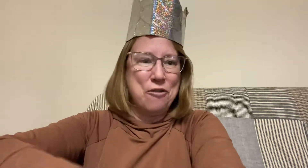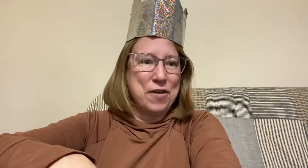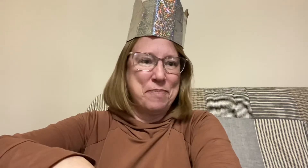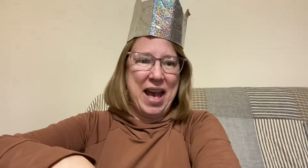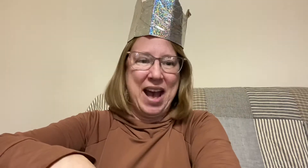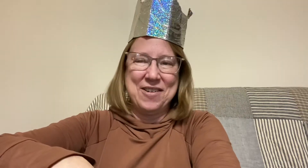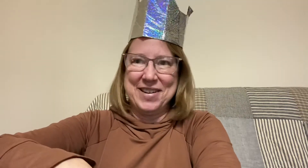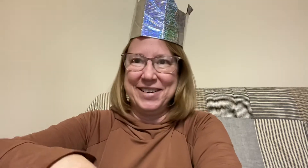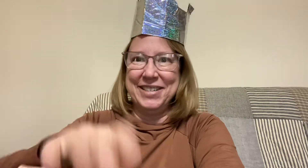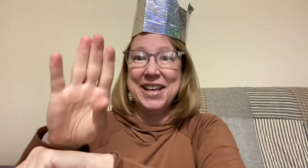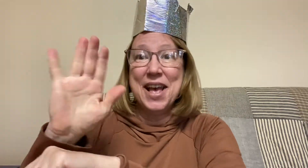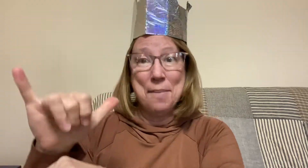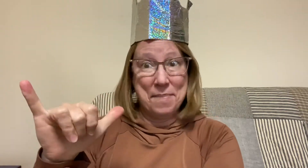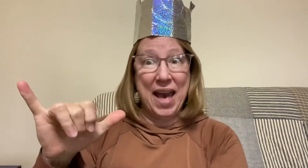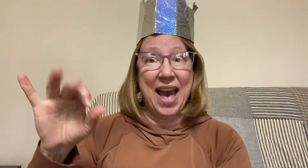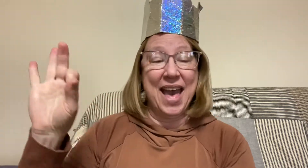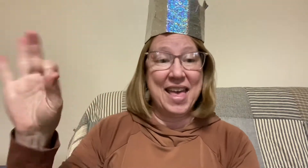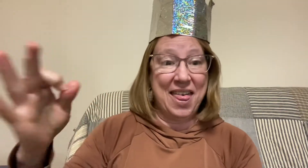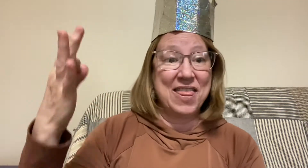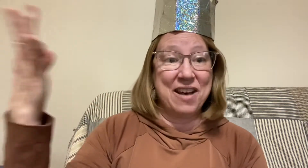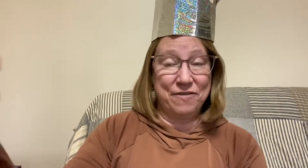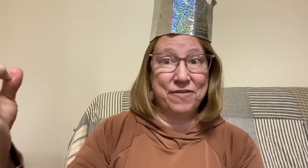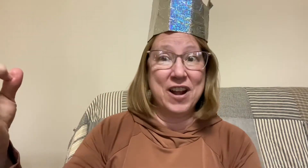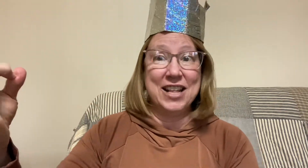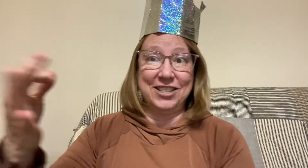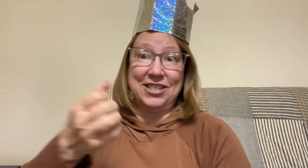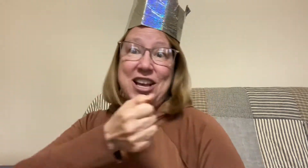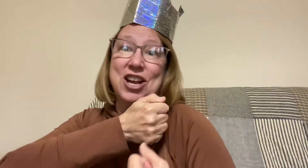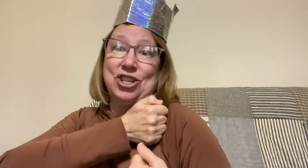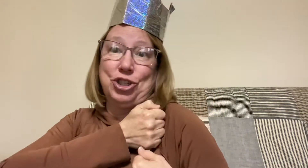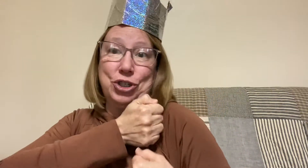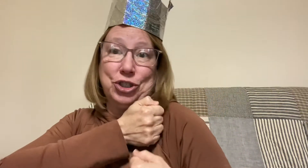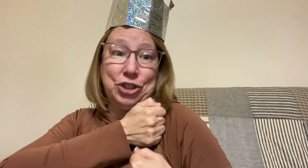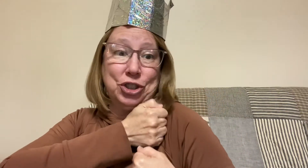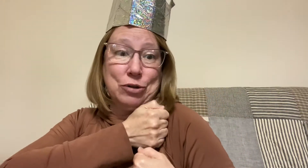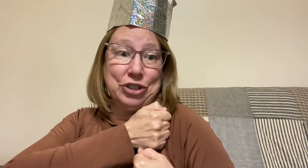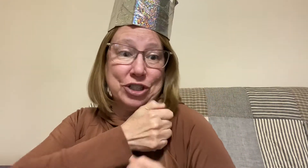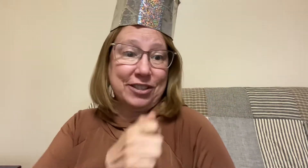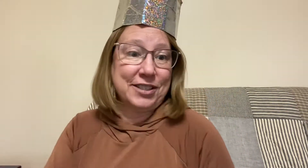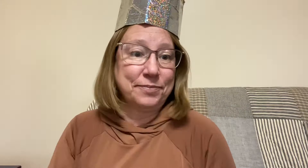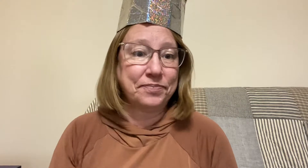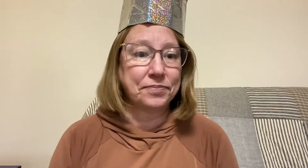faced a small English army.